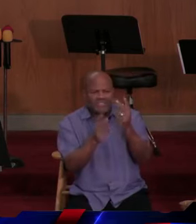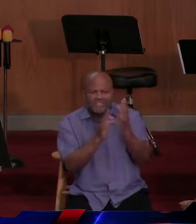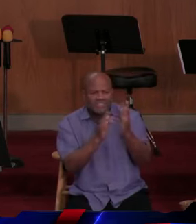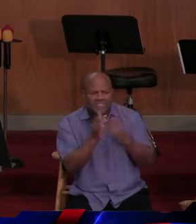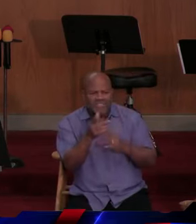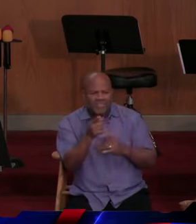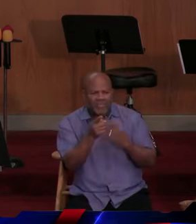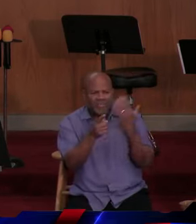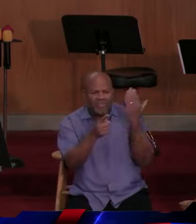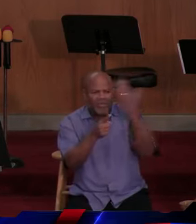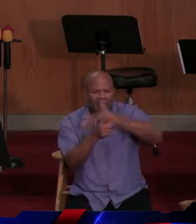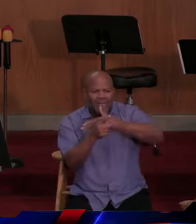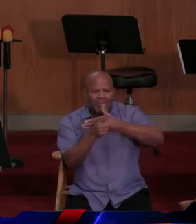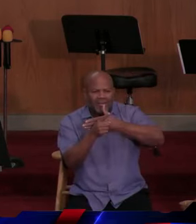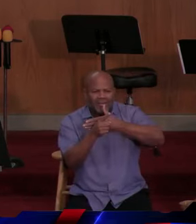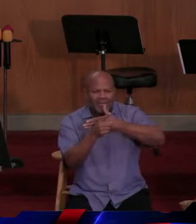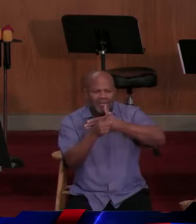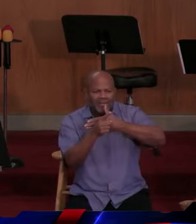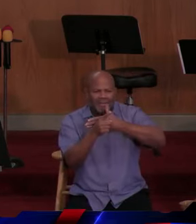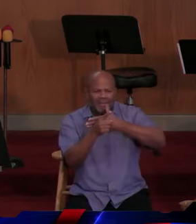us